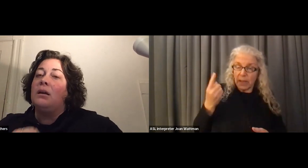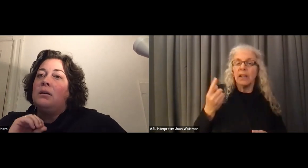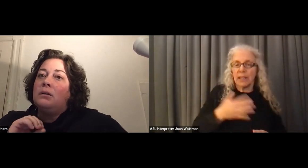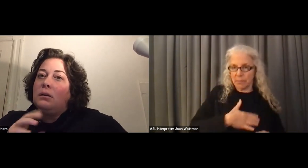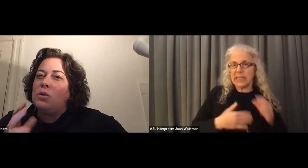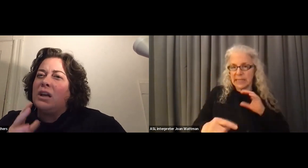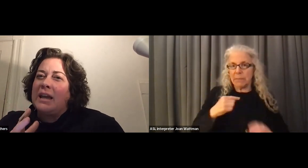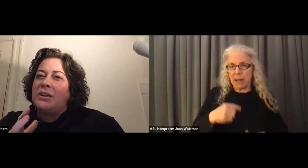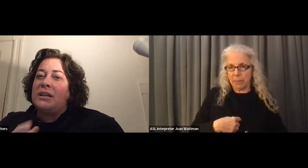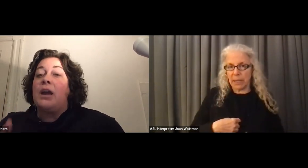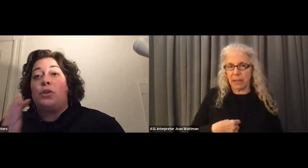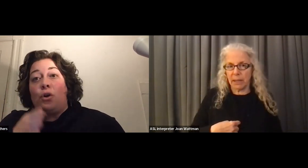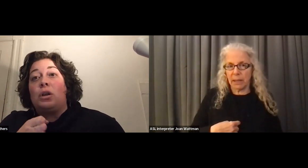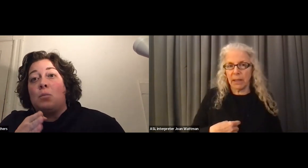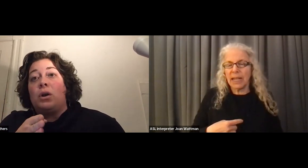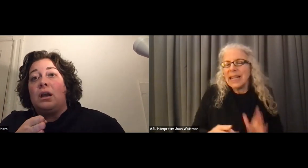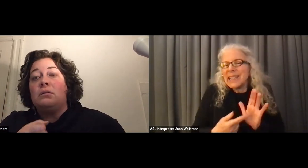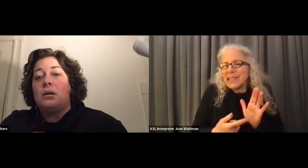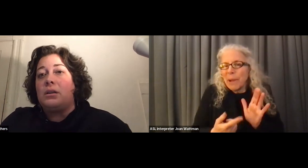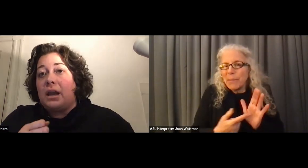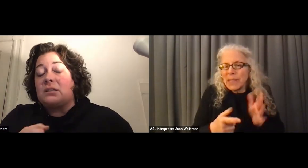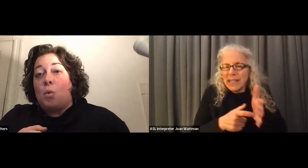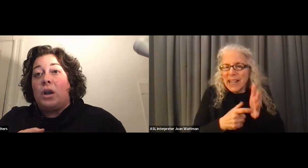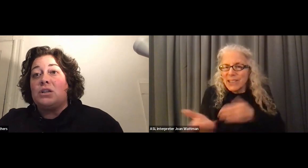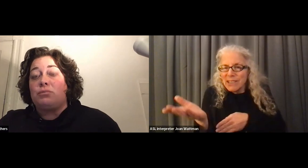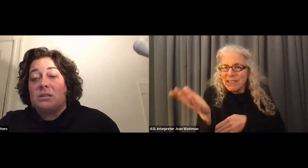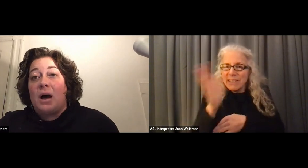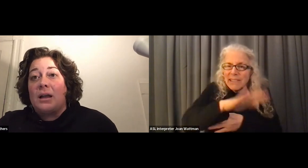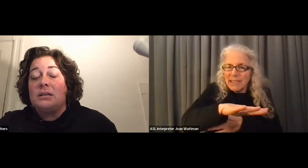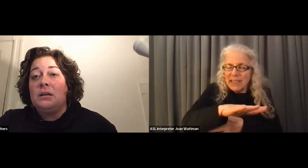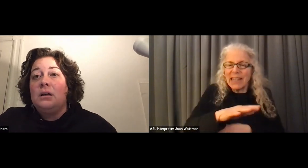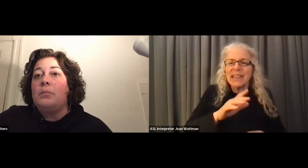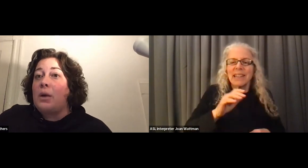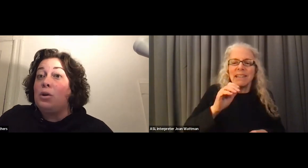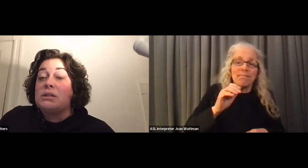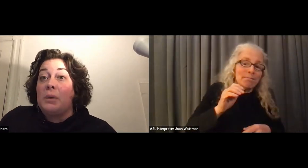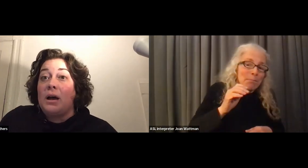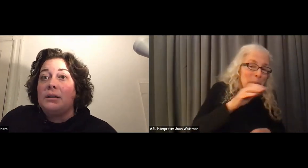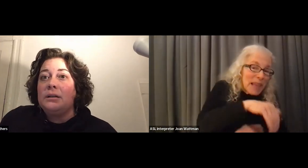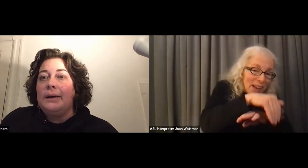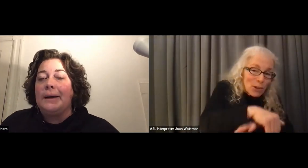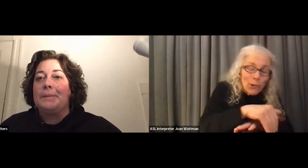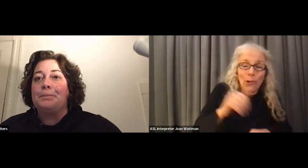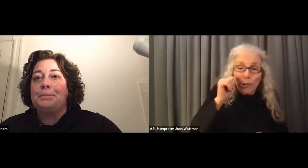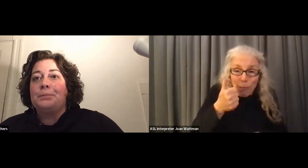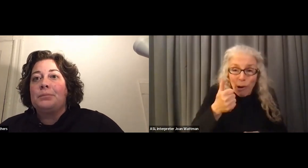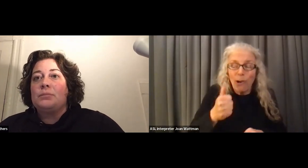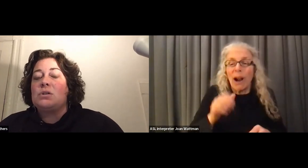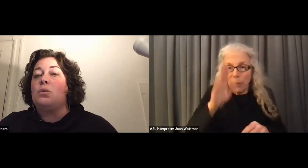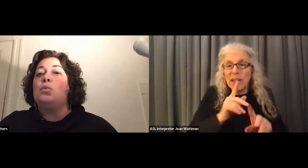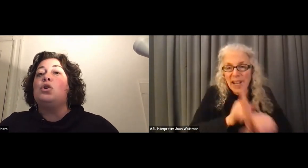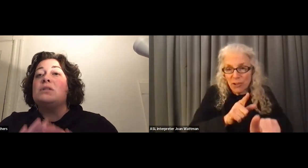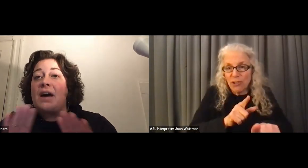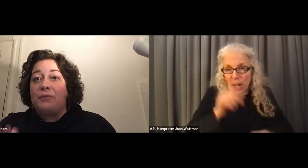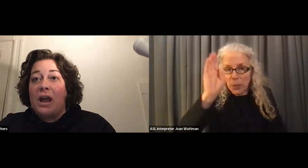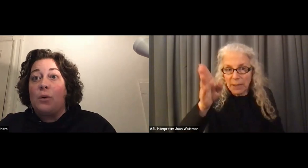take me, you know, till the end of the day or the early morning, the next morning to respond, but I will respond.